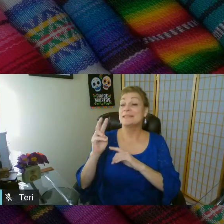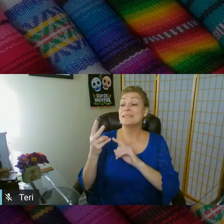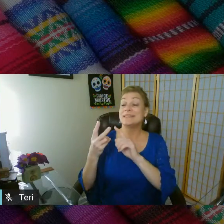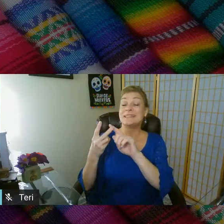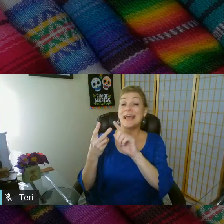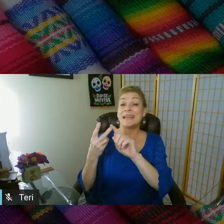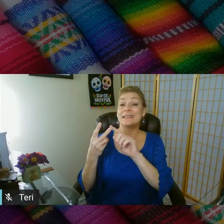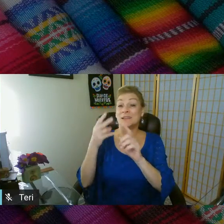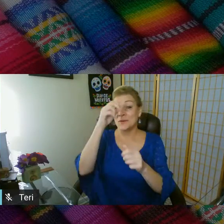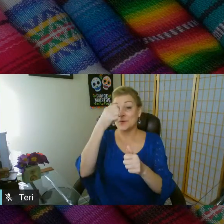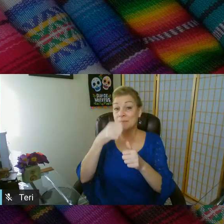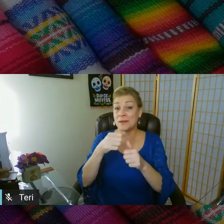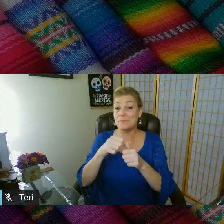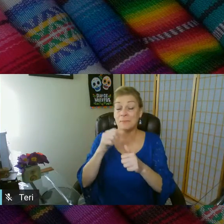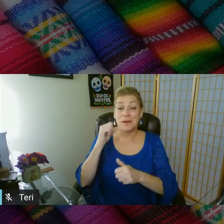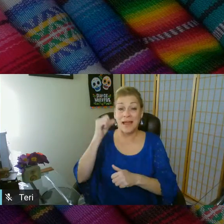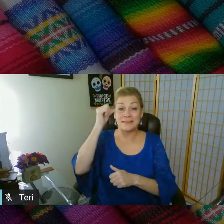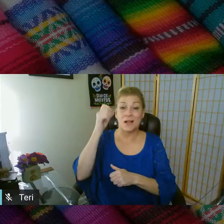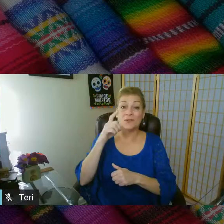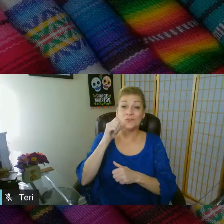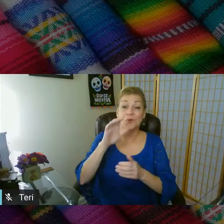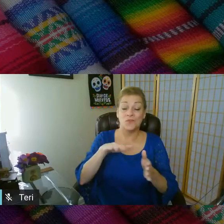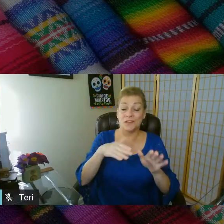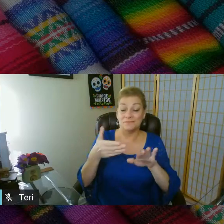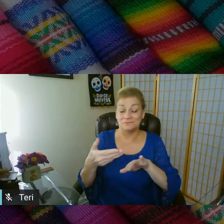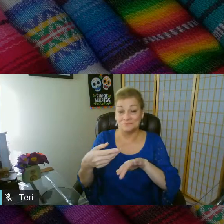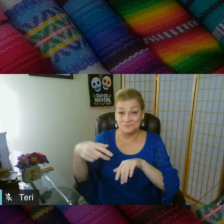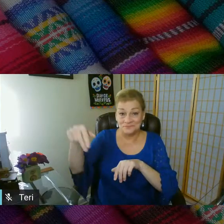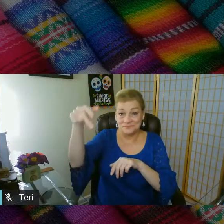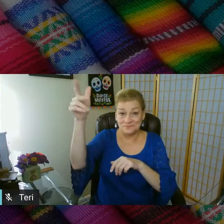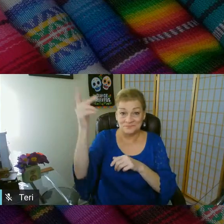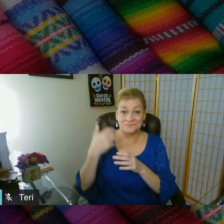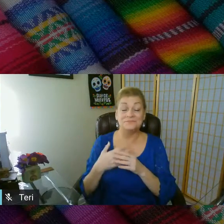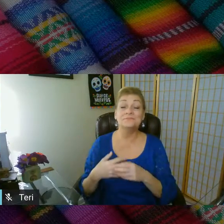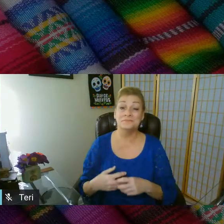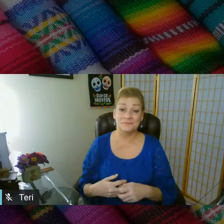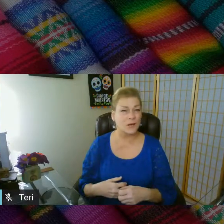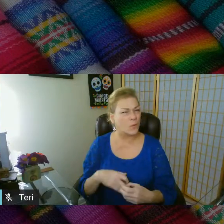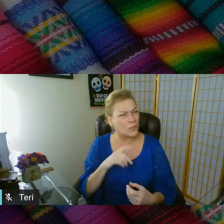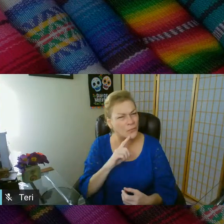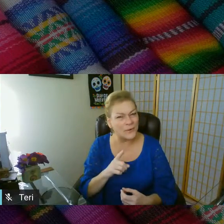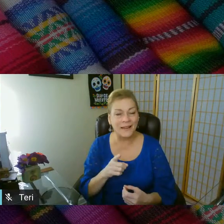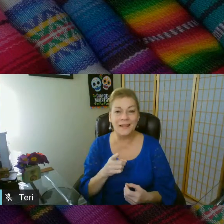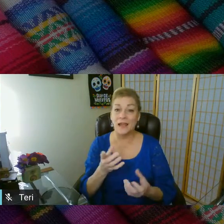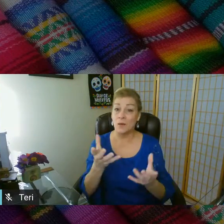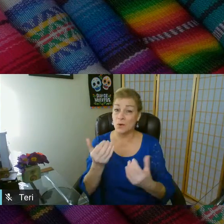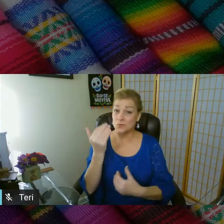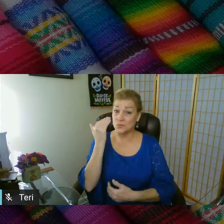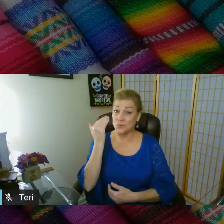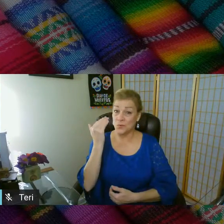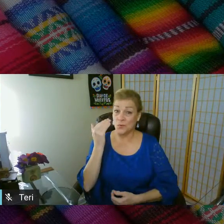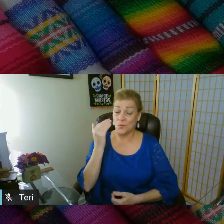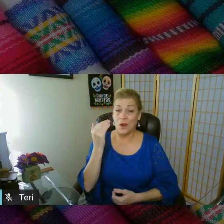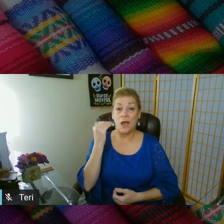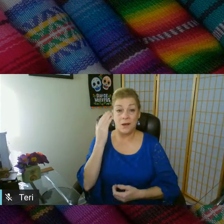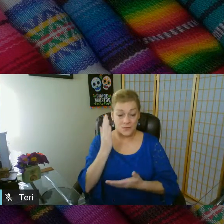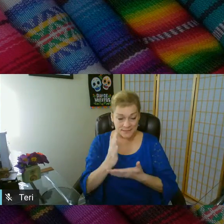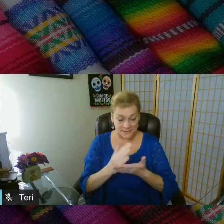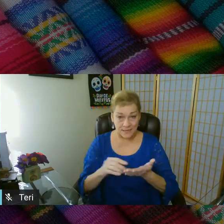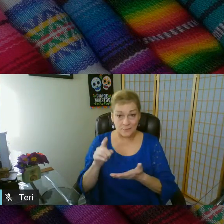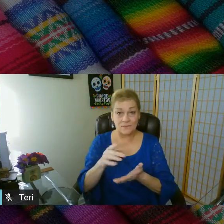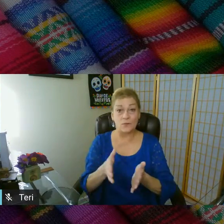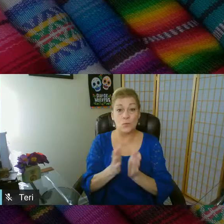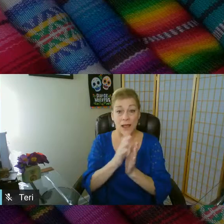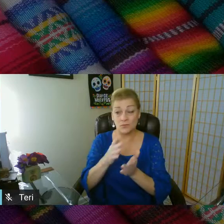remembering adults who have crossed over. And what I want you to know and to really embrace right now, and I know some of you, we asked you to bring mementos